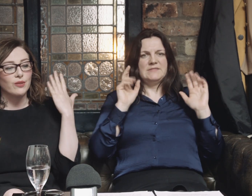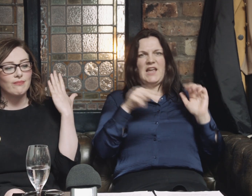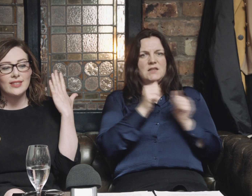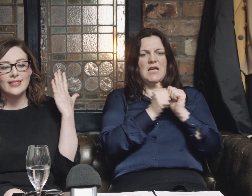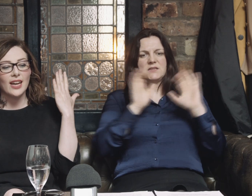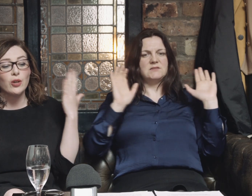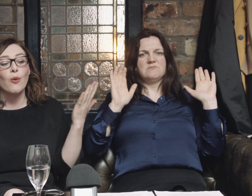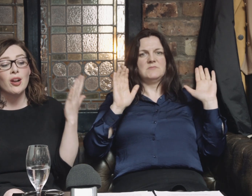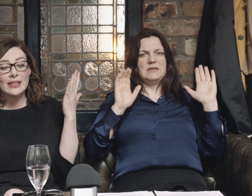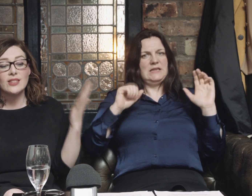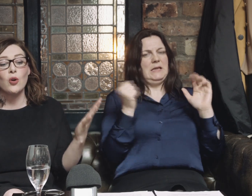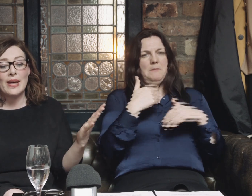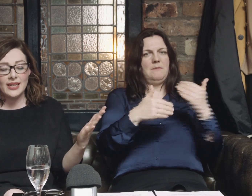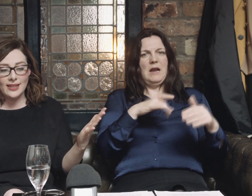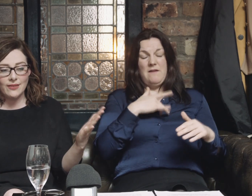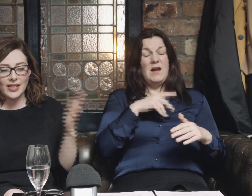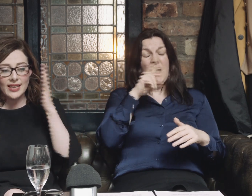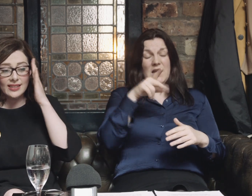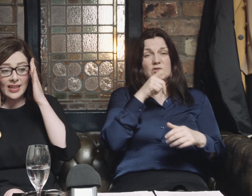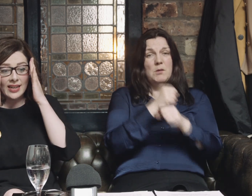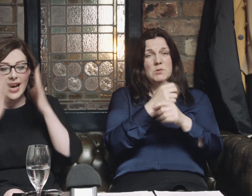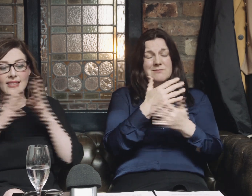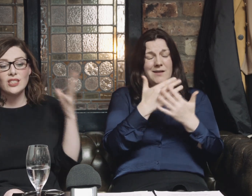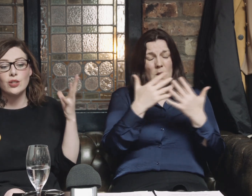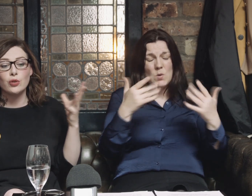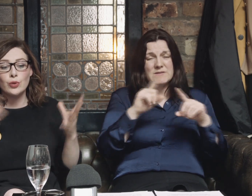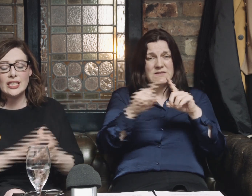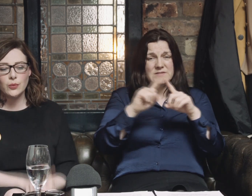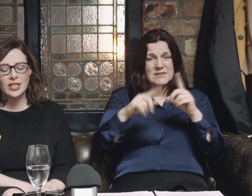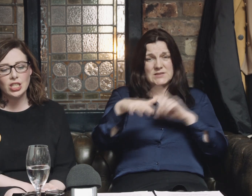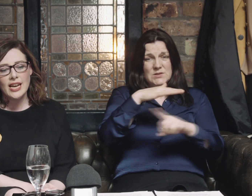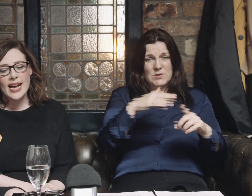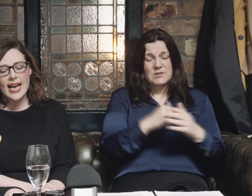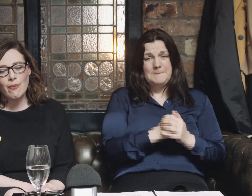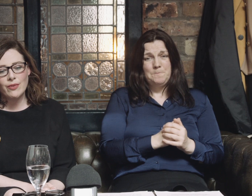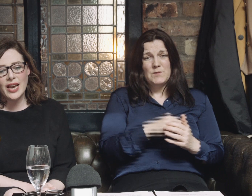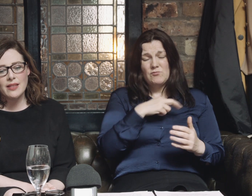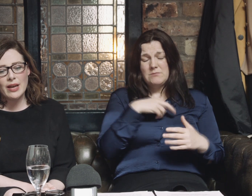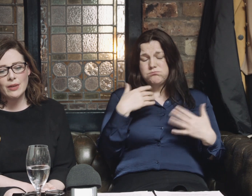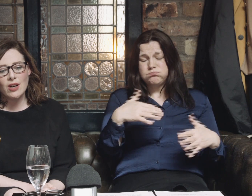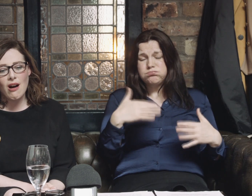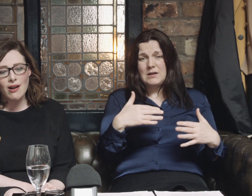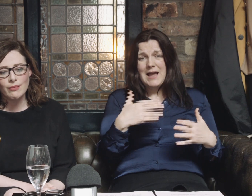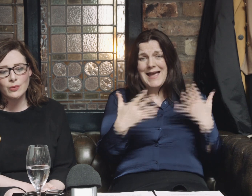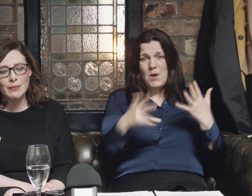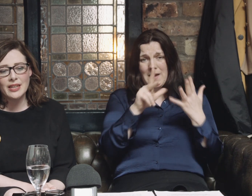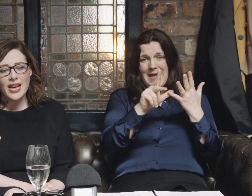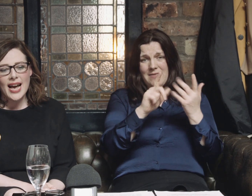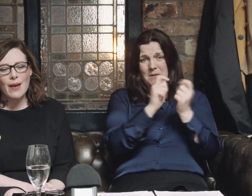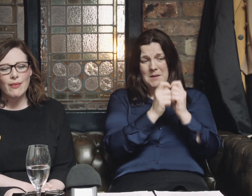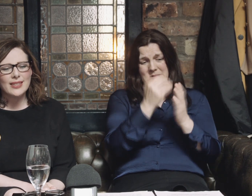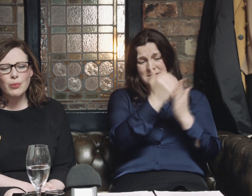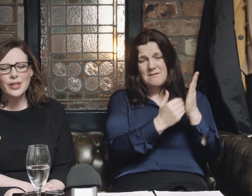I could go on about so many of the cases and the degree to which the Eighth Amendment harms